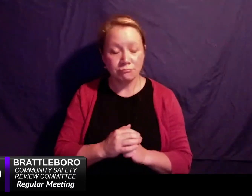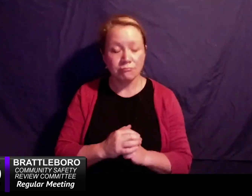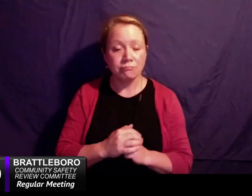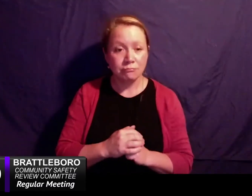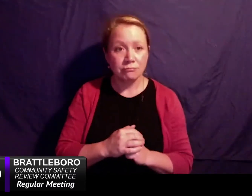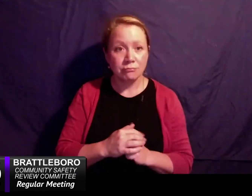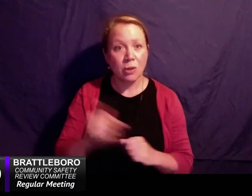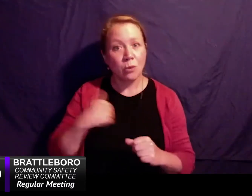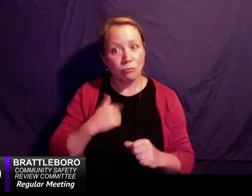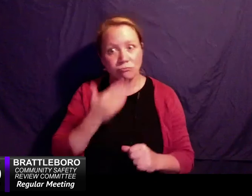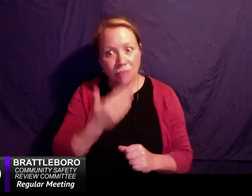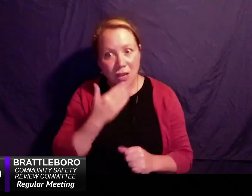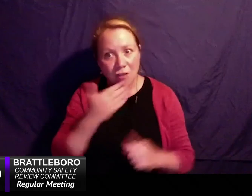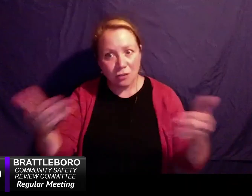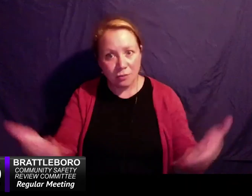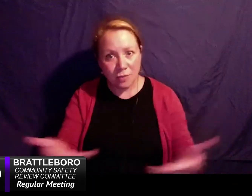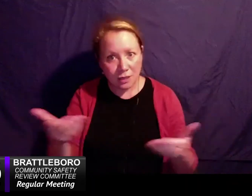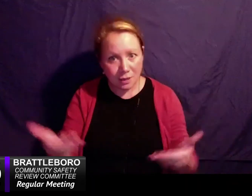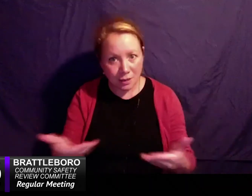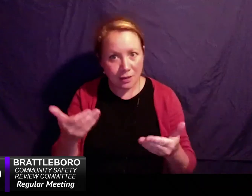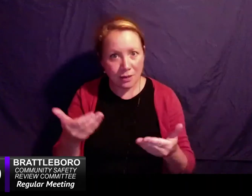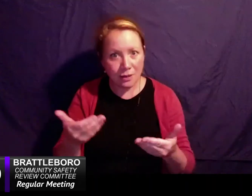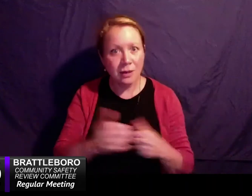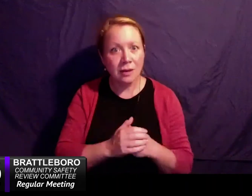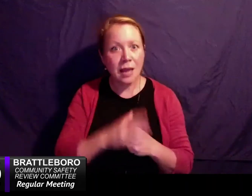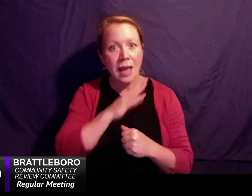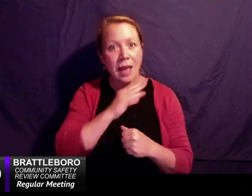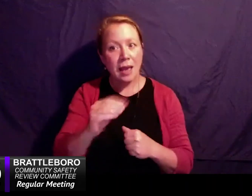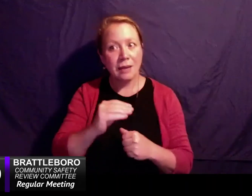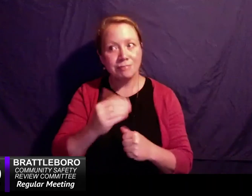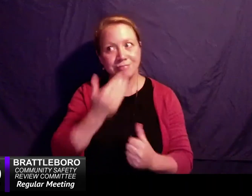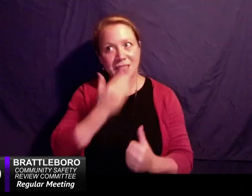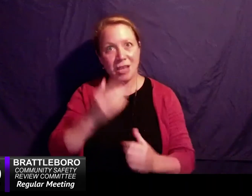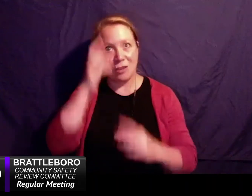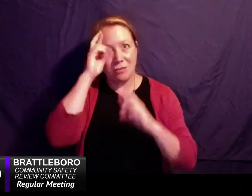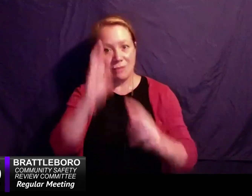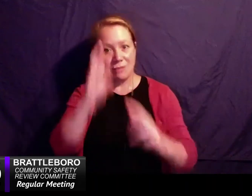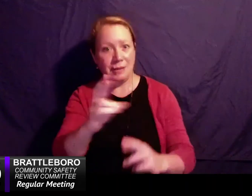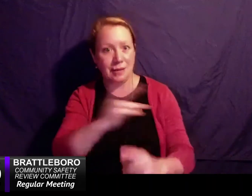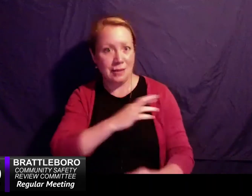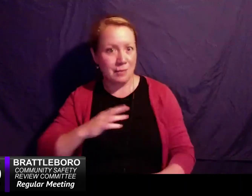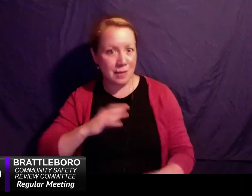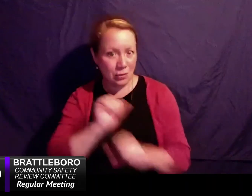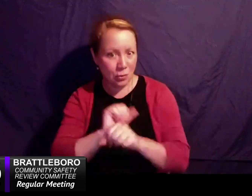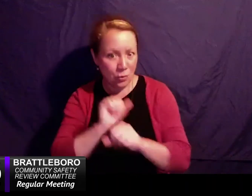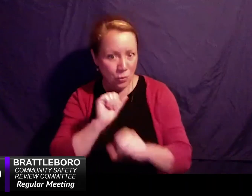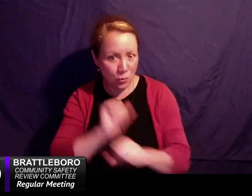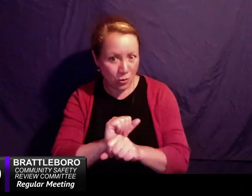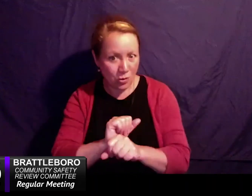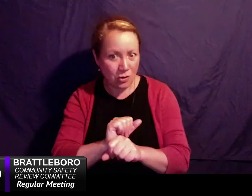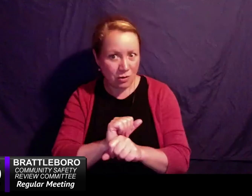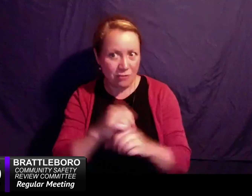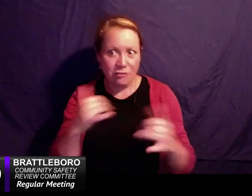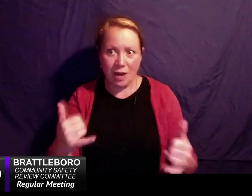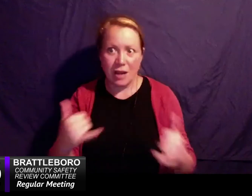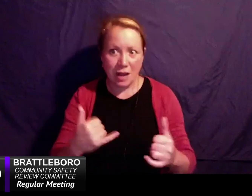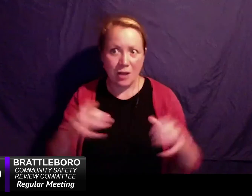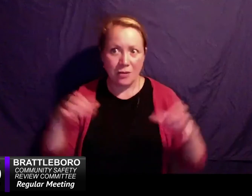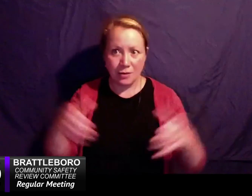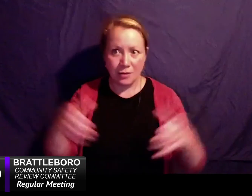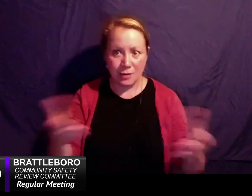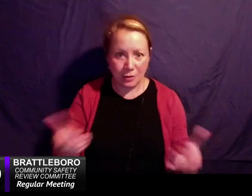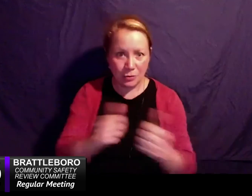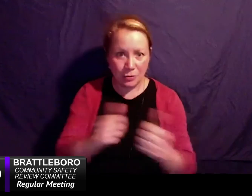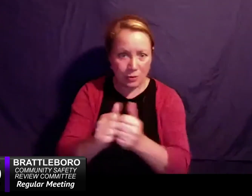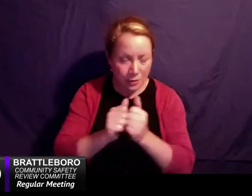your presence and also your respect for the committee's work in this time that we're gathering.